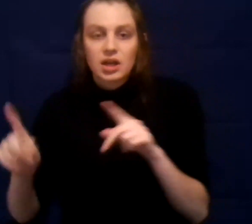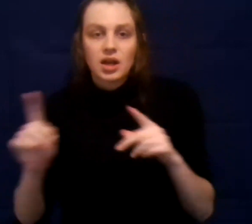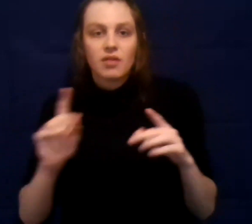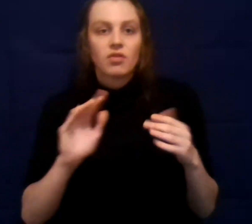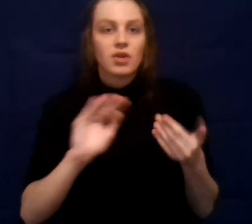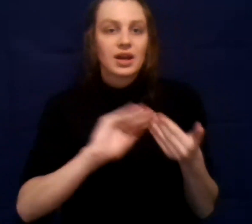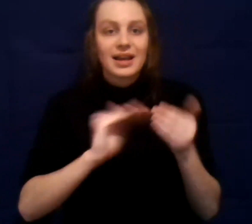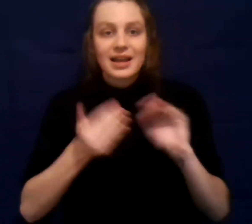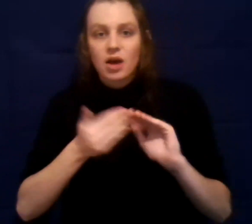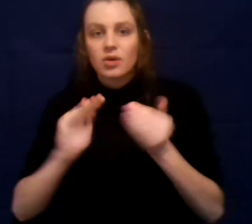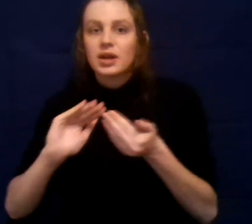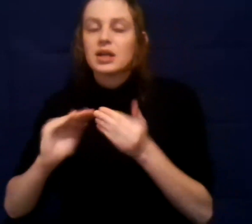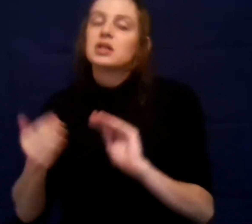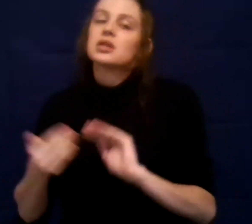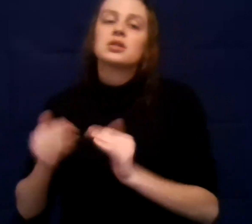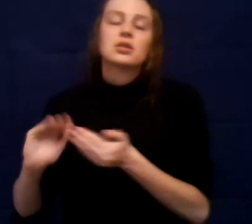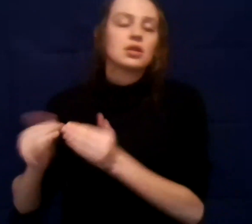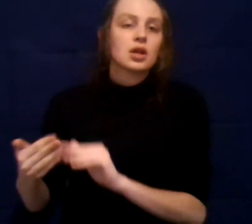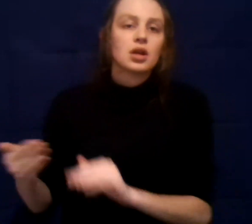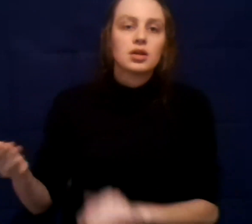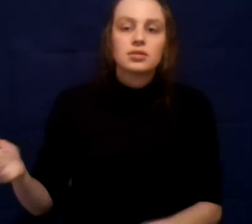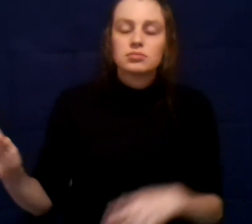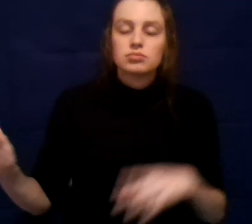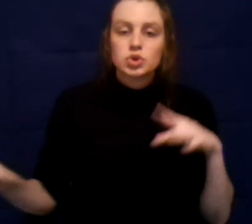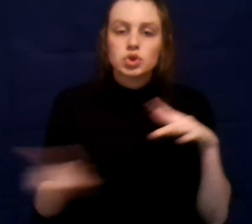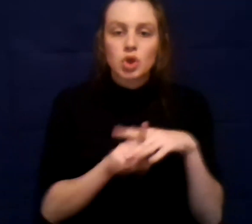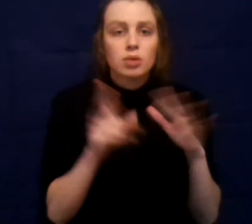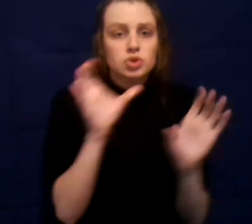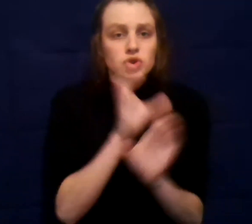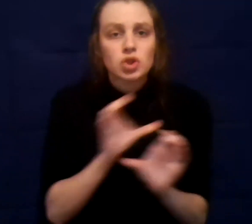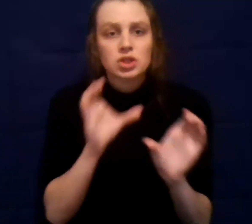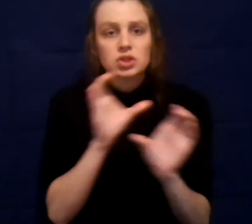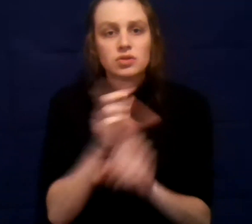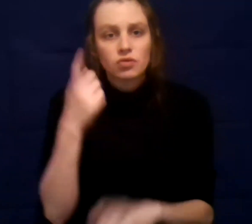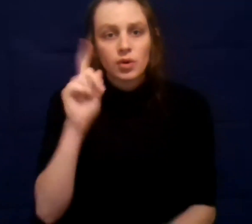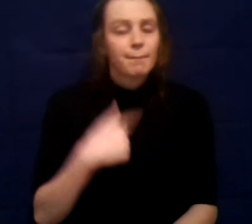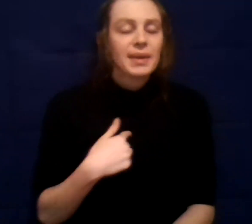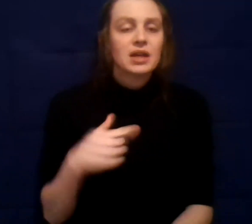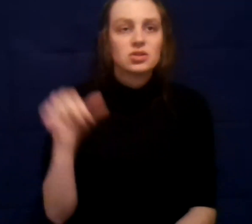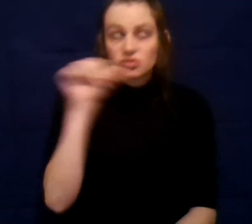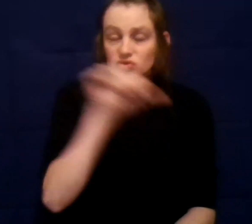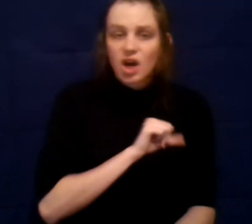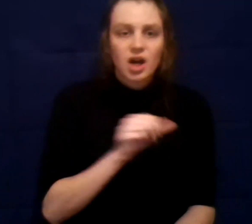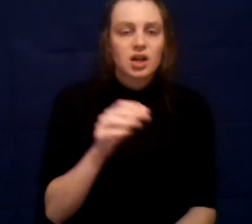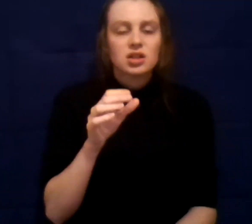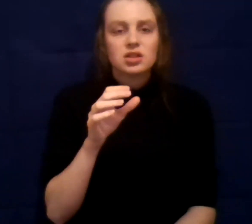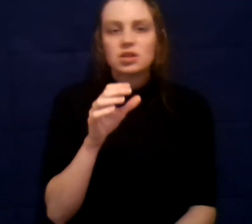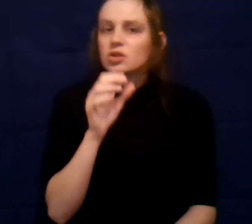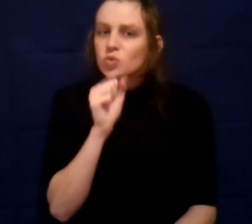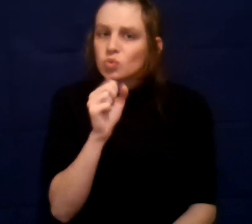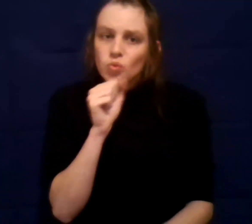me, this like drunk 20-something-year-old in the mountains.